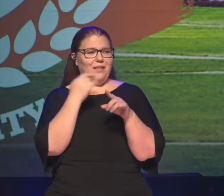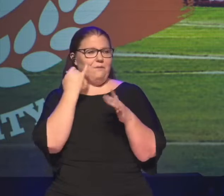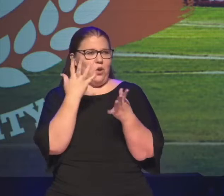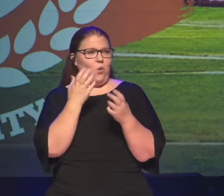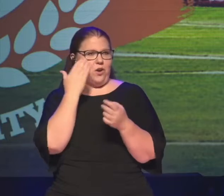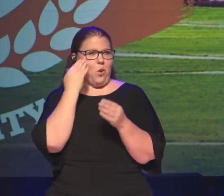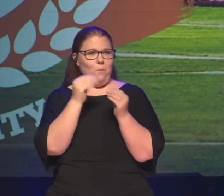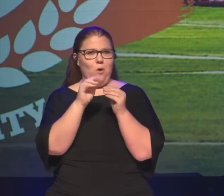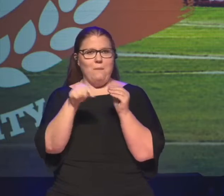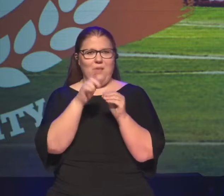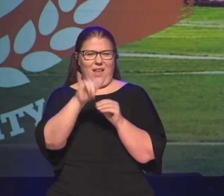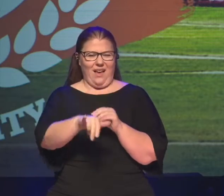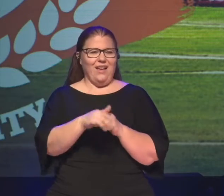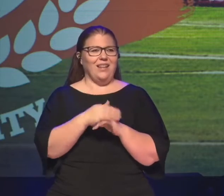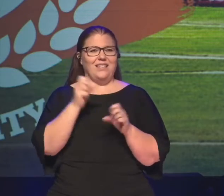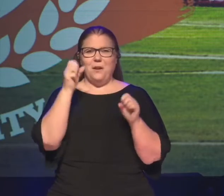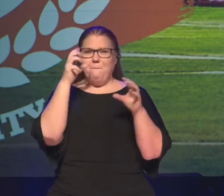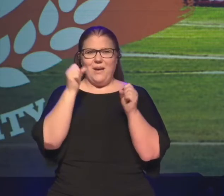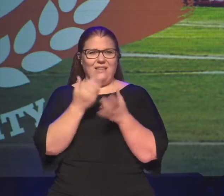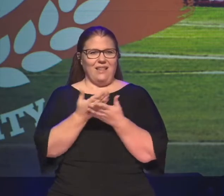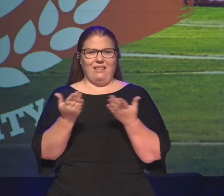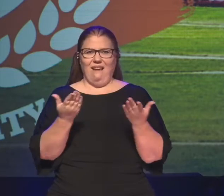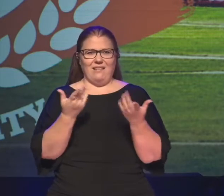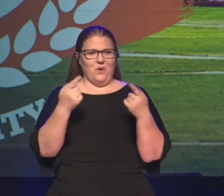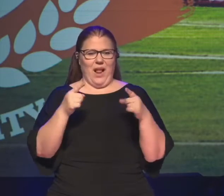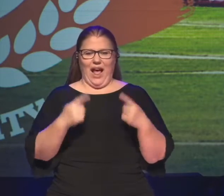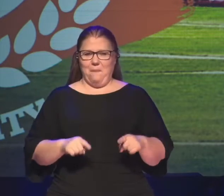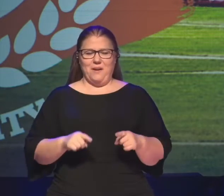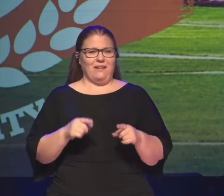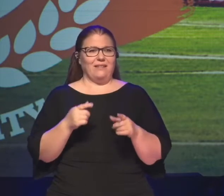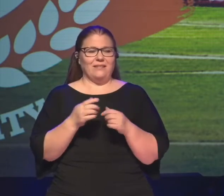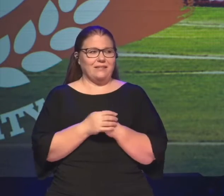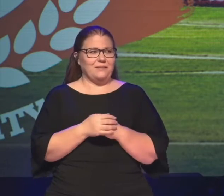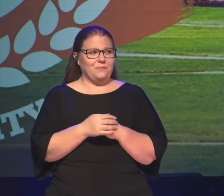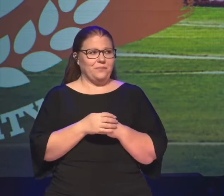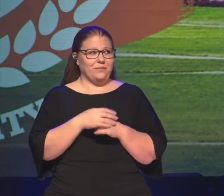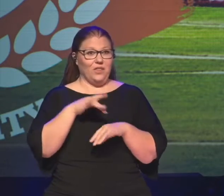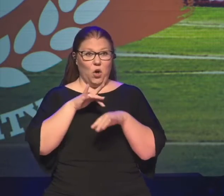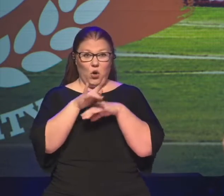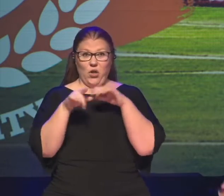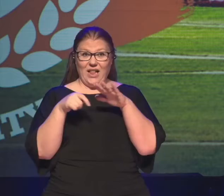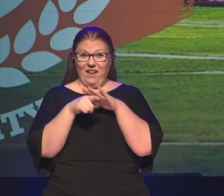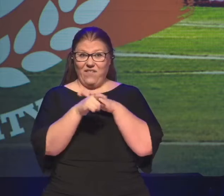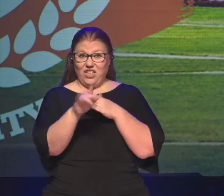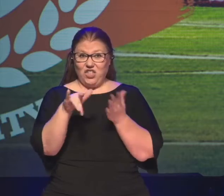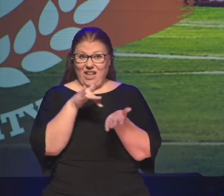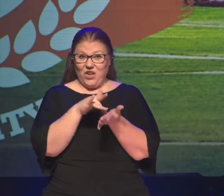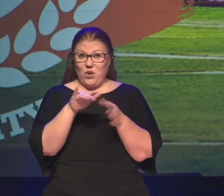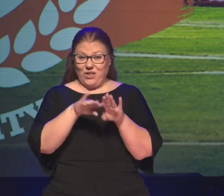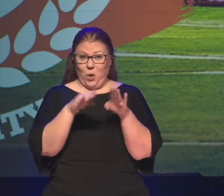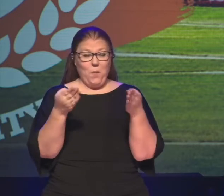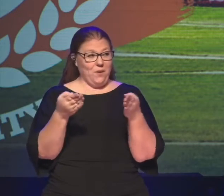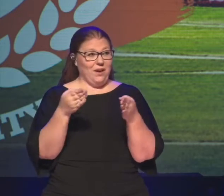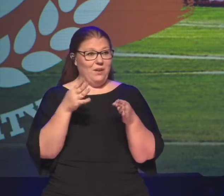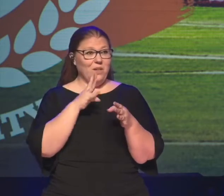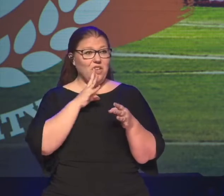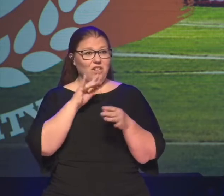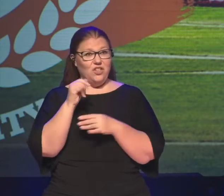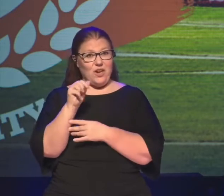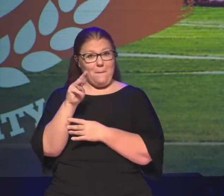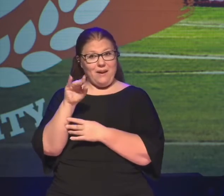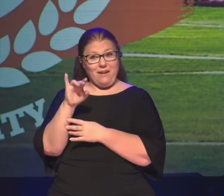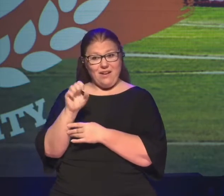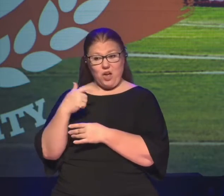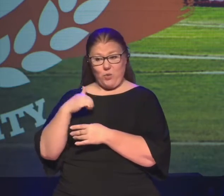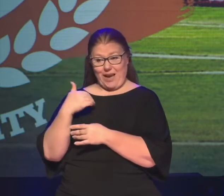of like all the amazing stuff that's happening. Our Early Adventure Center is open. I just talked to Jamie in the hallway. I said, Jamie, do we